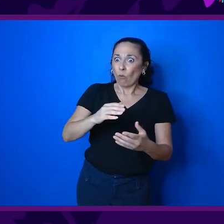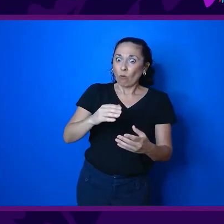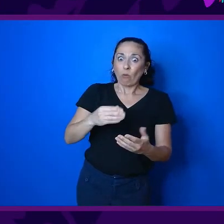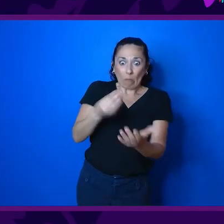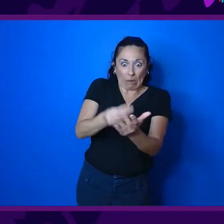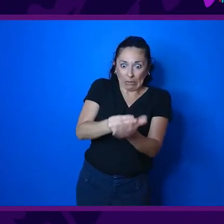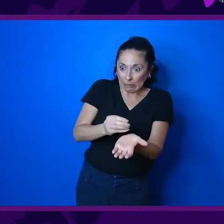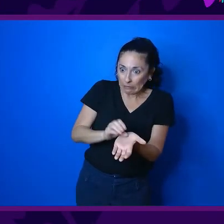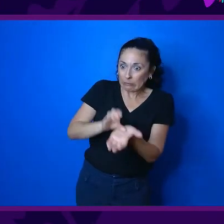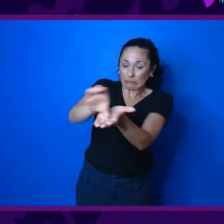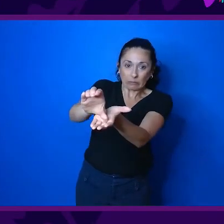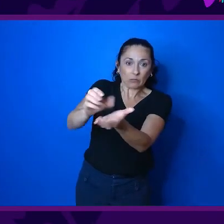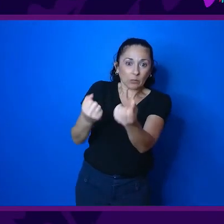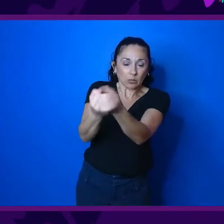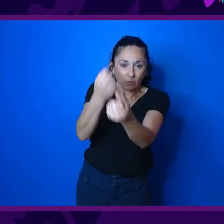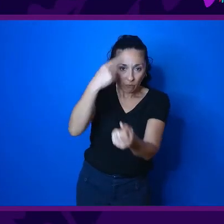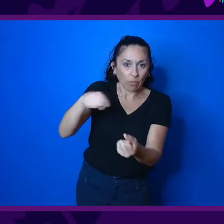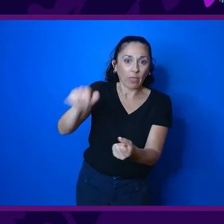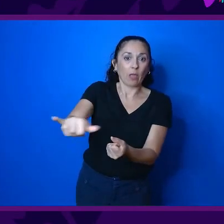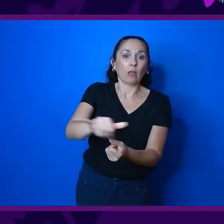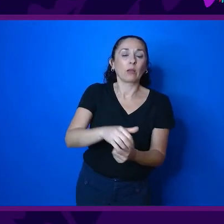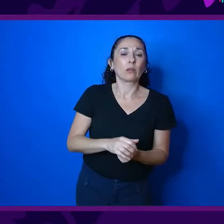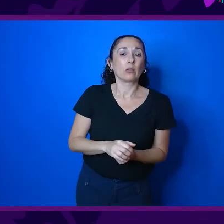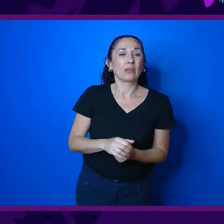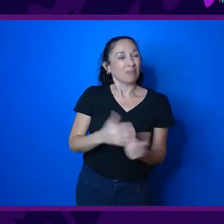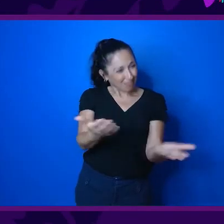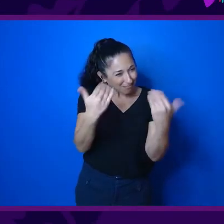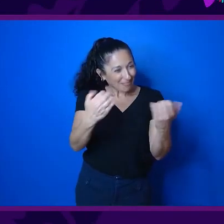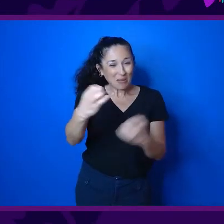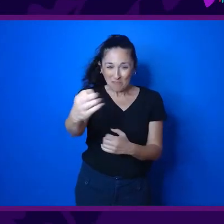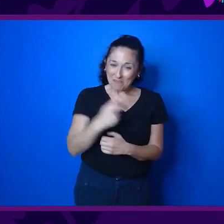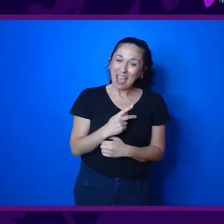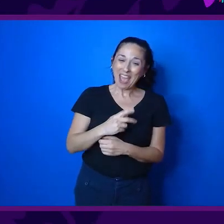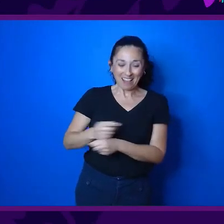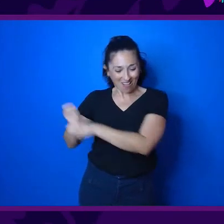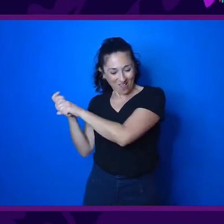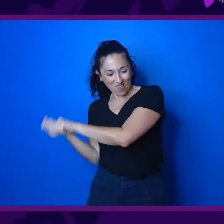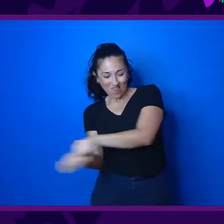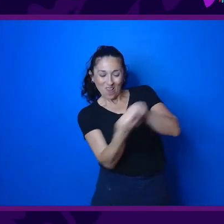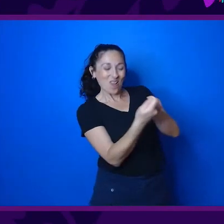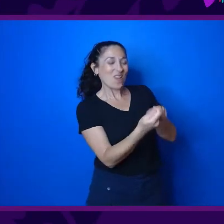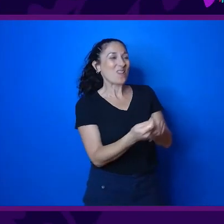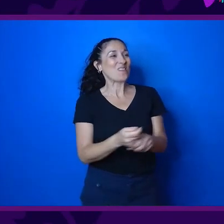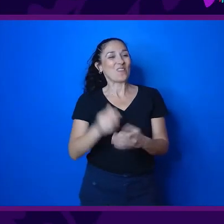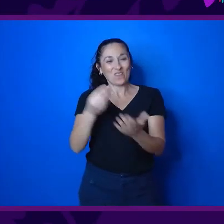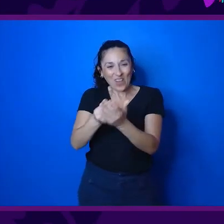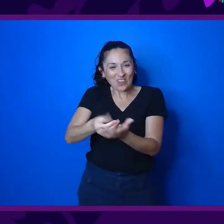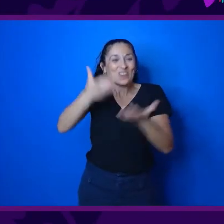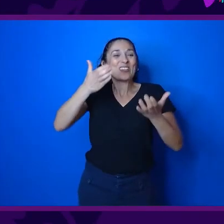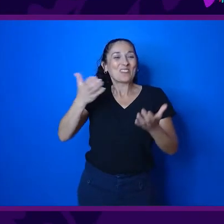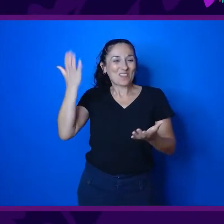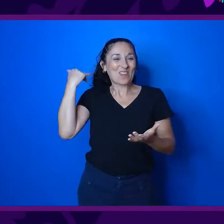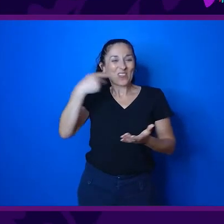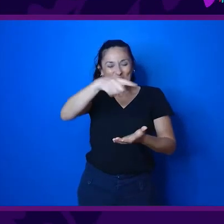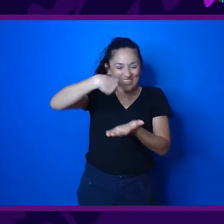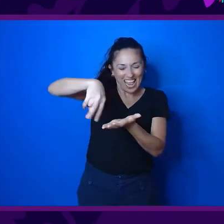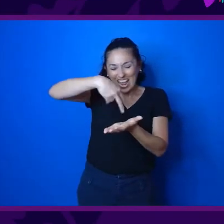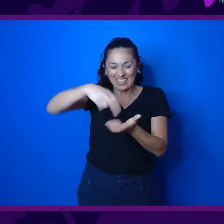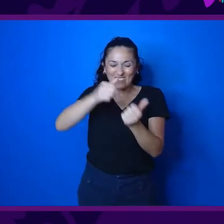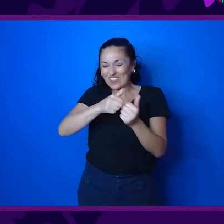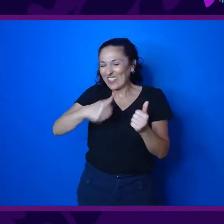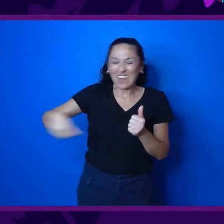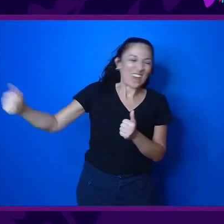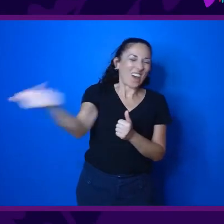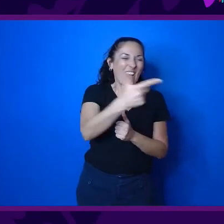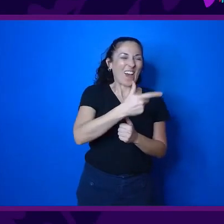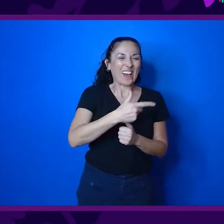yes, Rosario, I want you to come back someday like you did to our golf tournament. You were so awesome, and you were dancing with every single person, and you were such